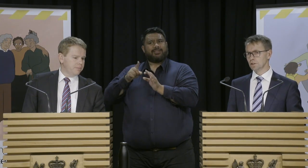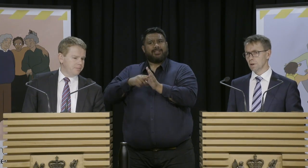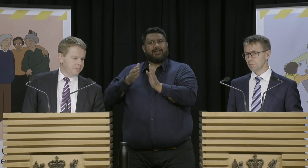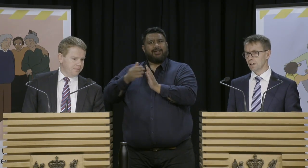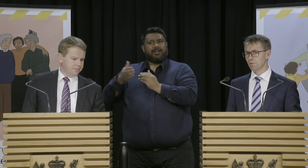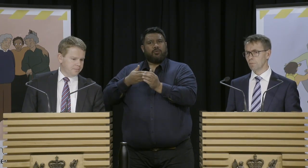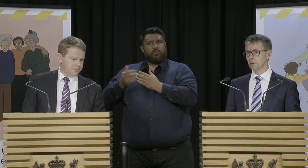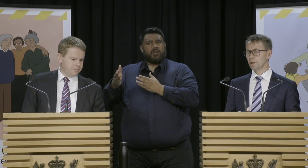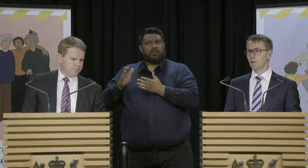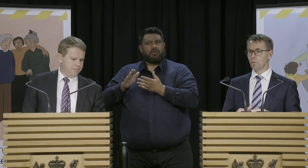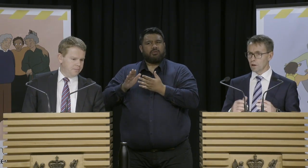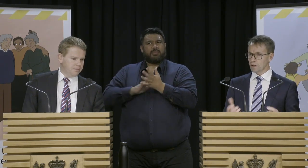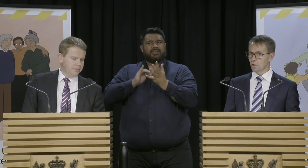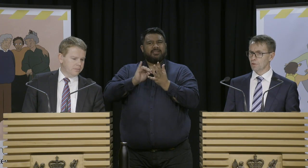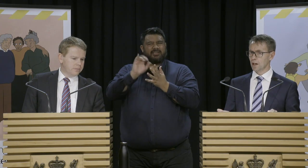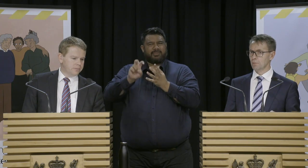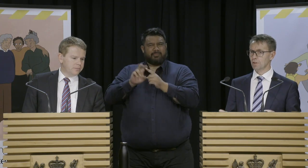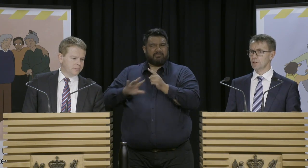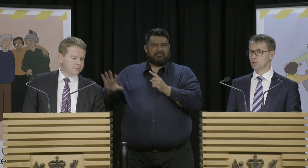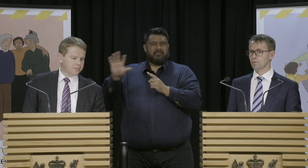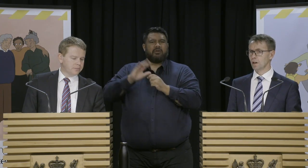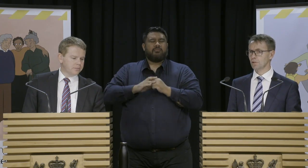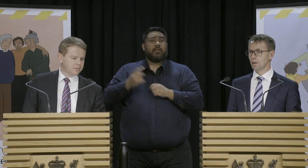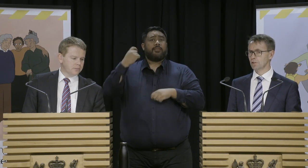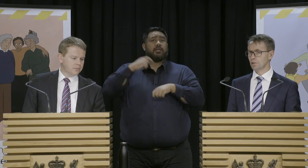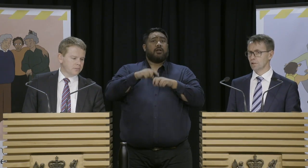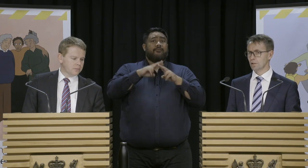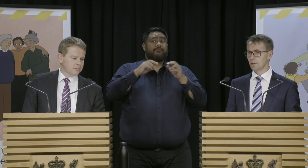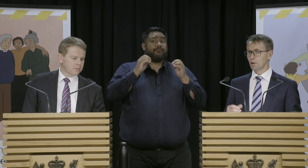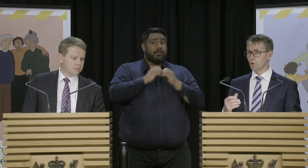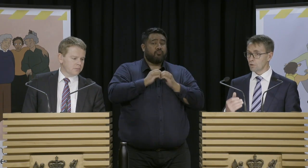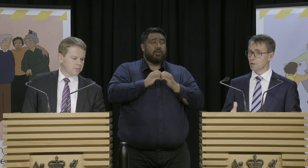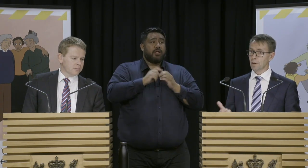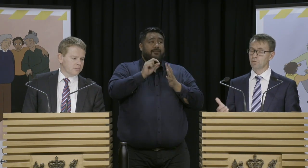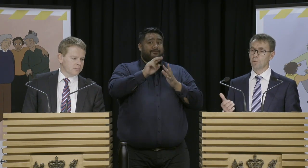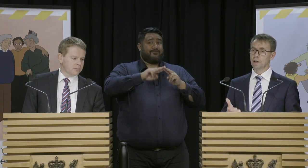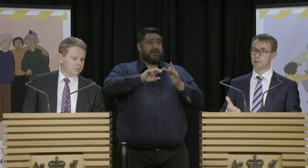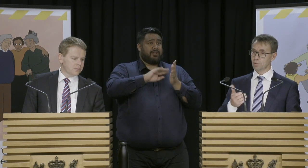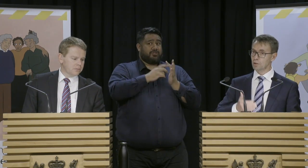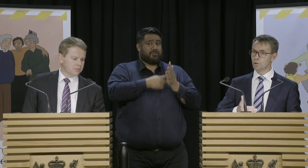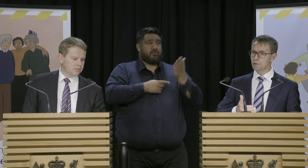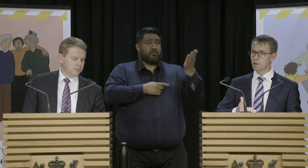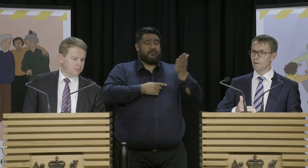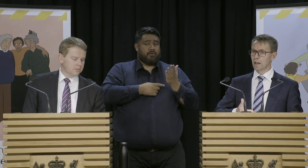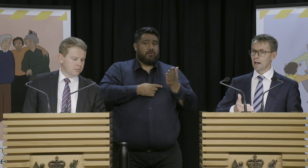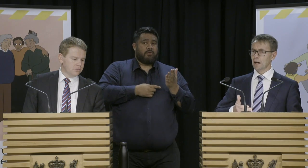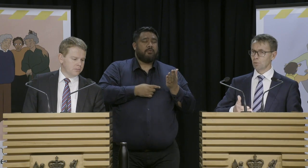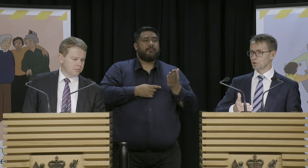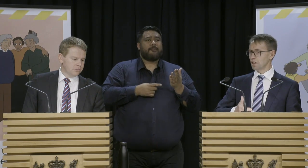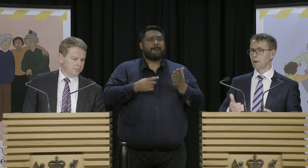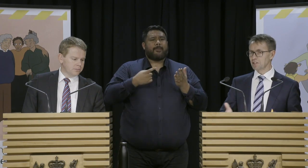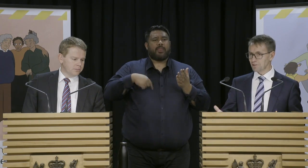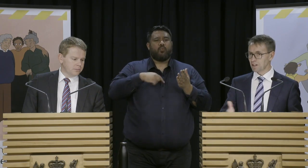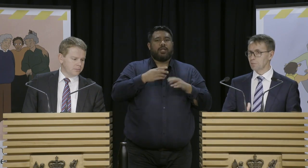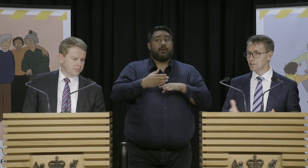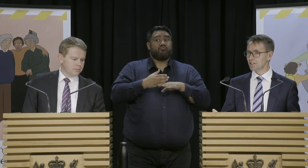decision was made back in February when the offer came for the additional Pfizer vaccines that were over and above what we had pre-ordered, which